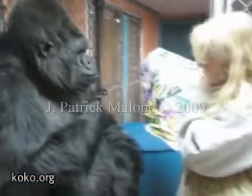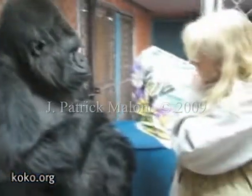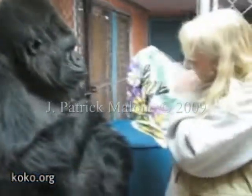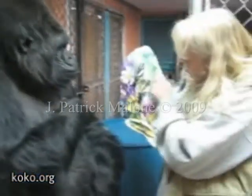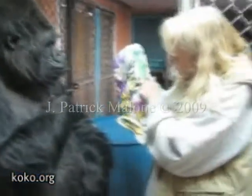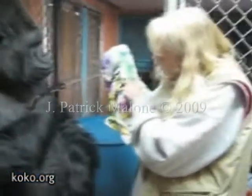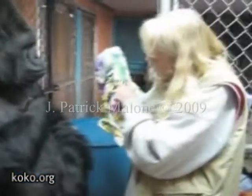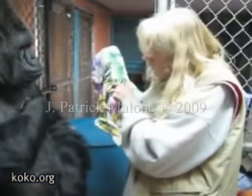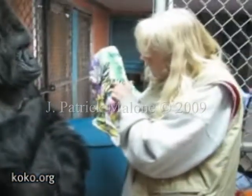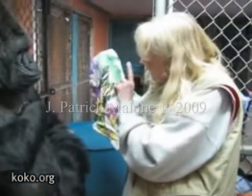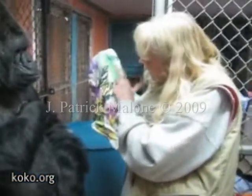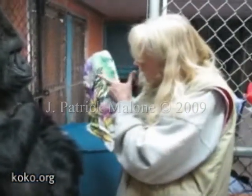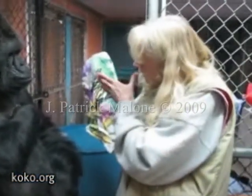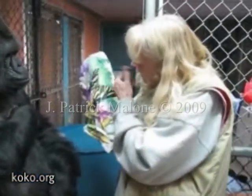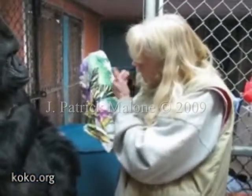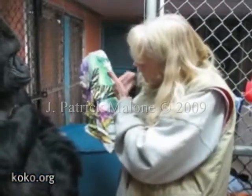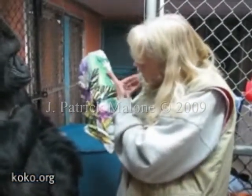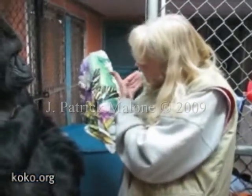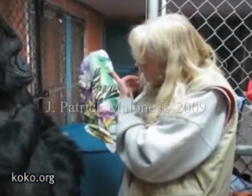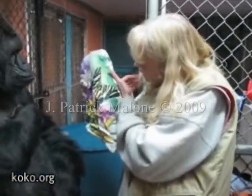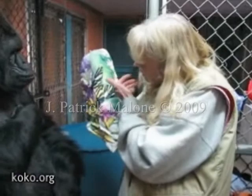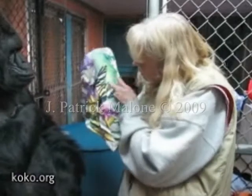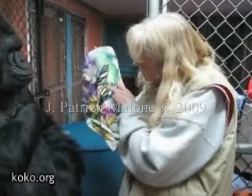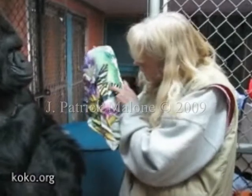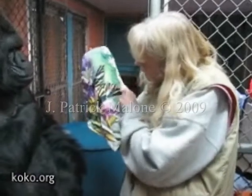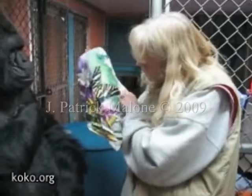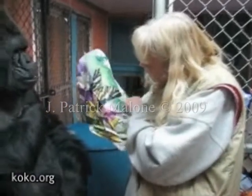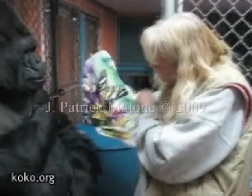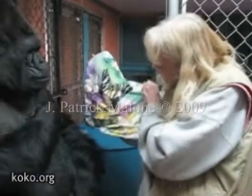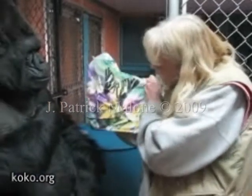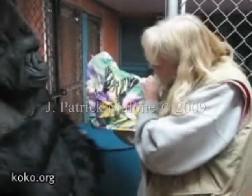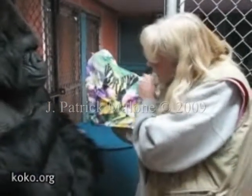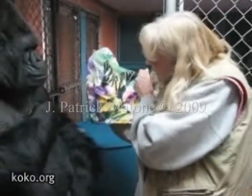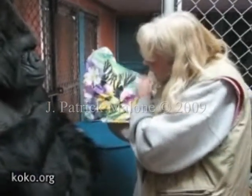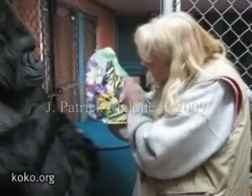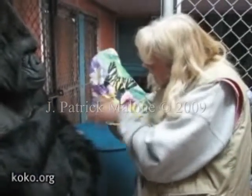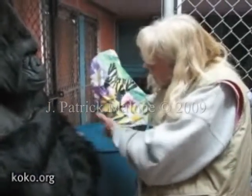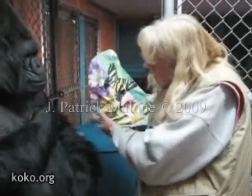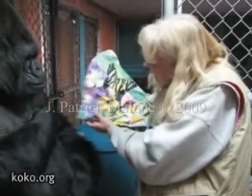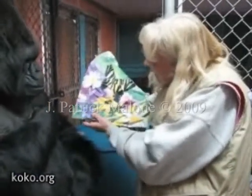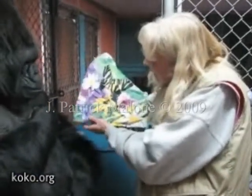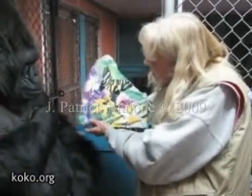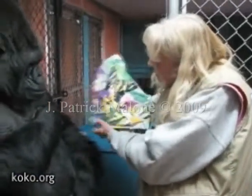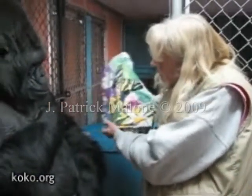a butterfly. I don't know what to do with a one-handed butterfly. And it has, what